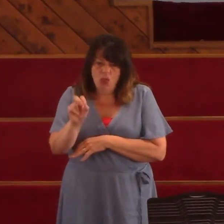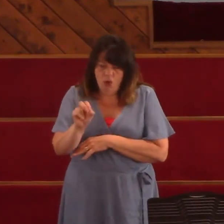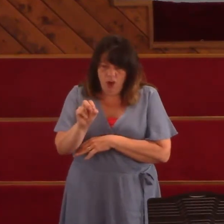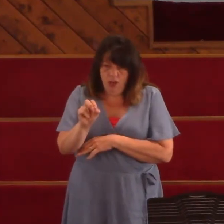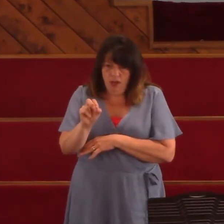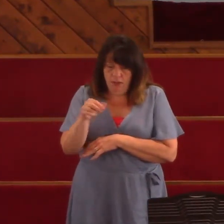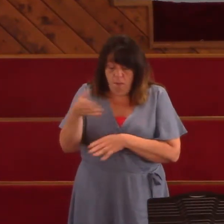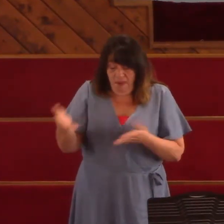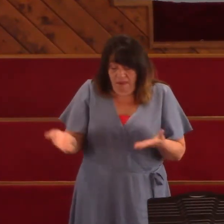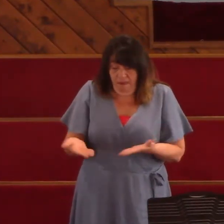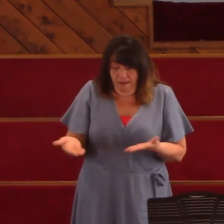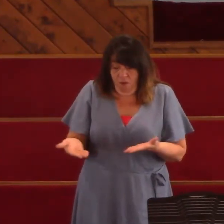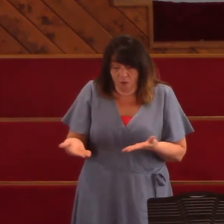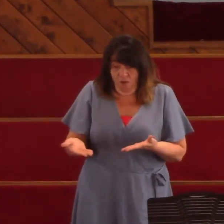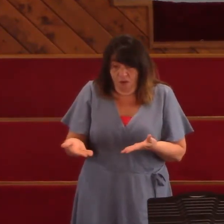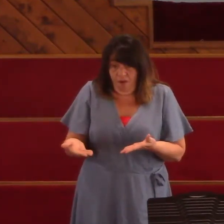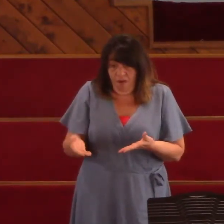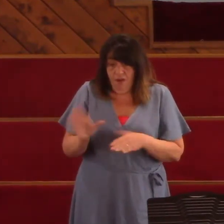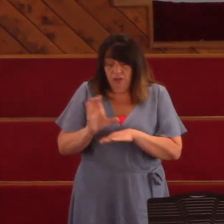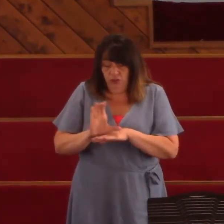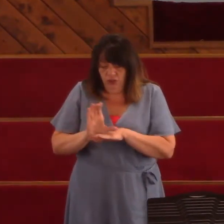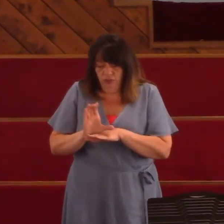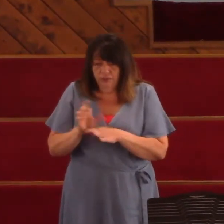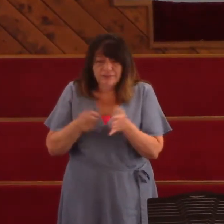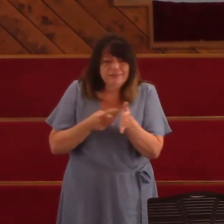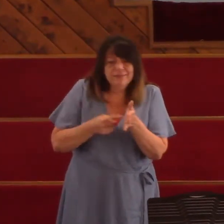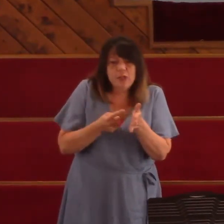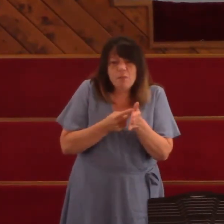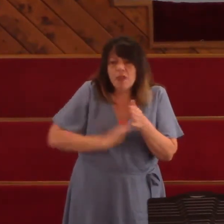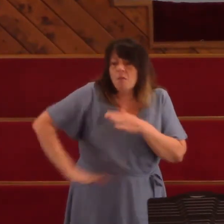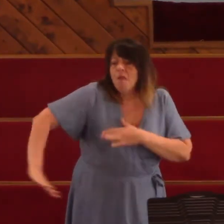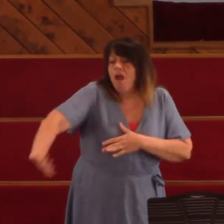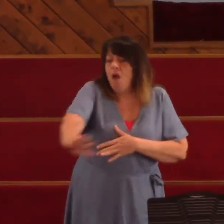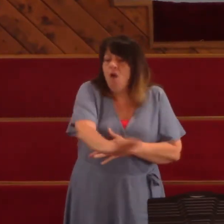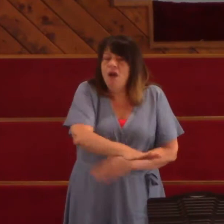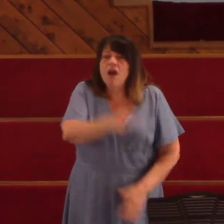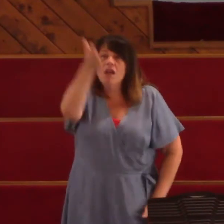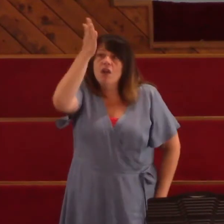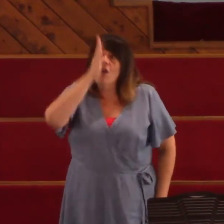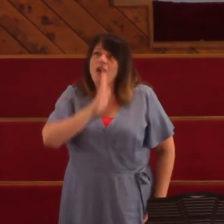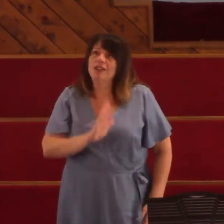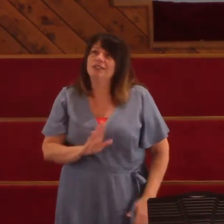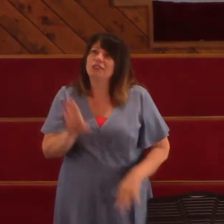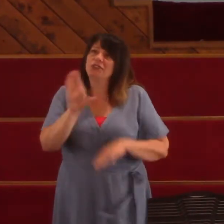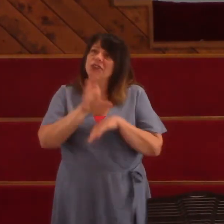Church, there's something about coming into God's sanctuary,